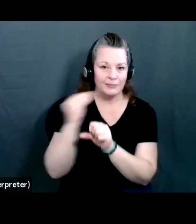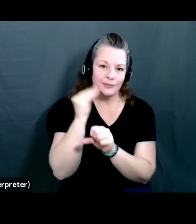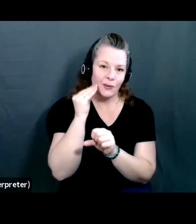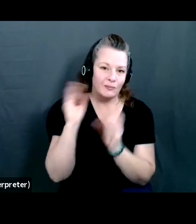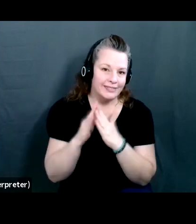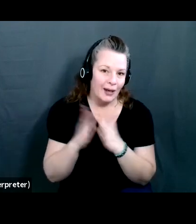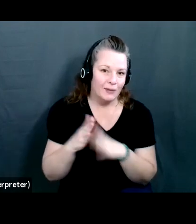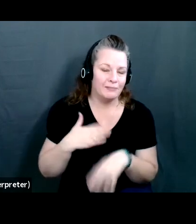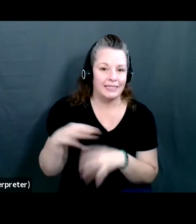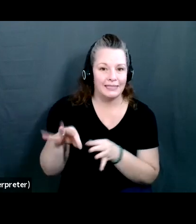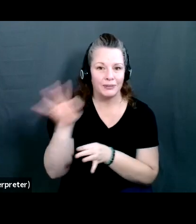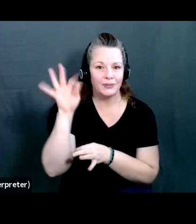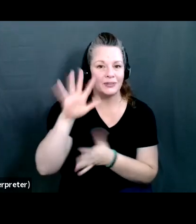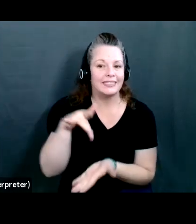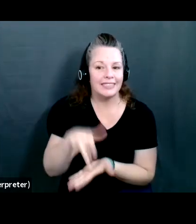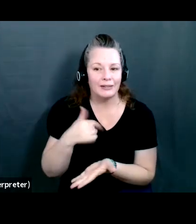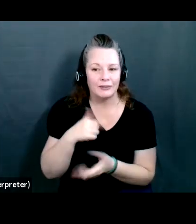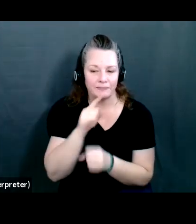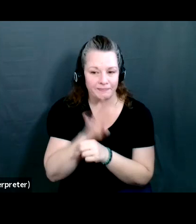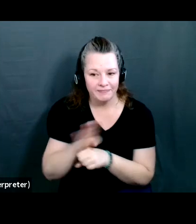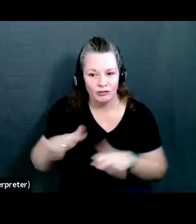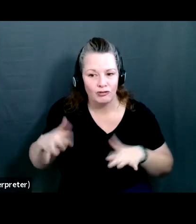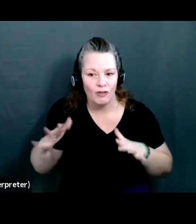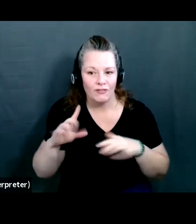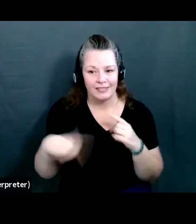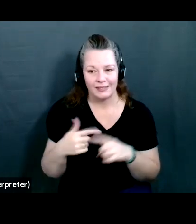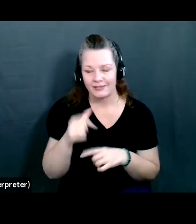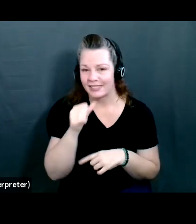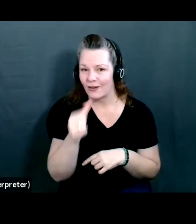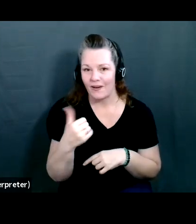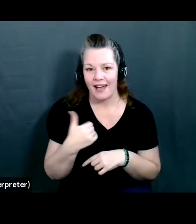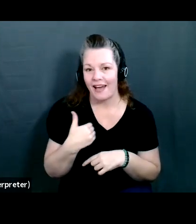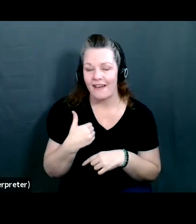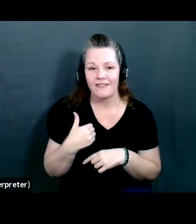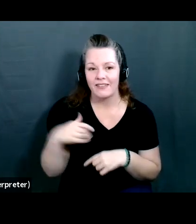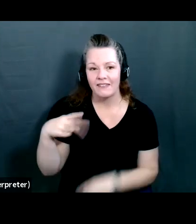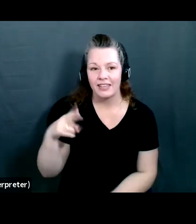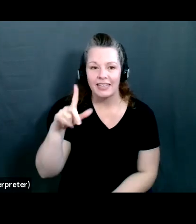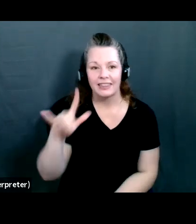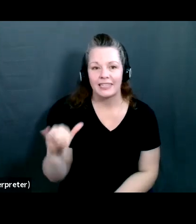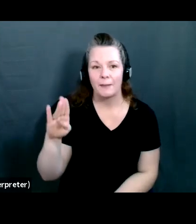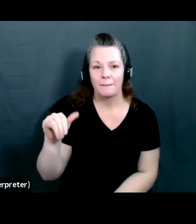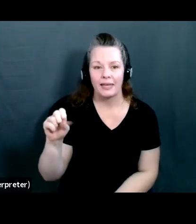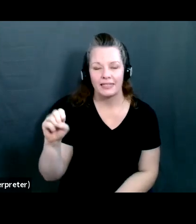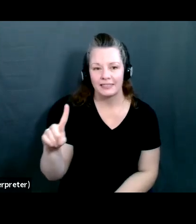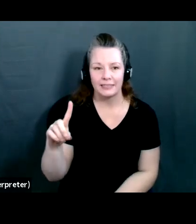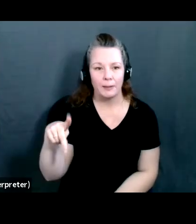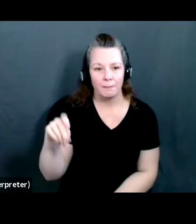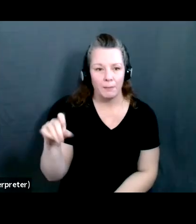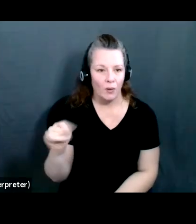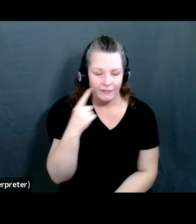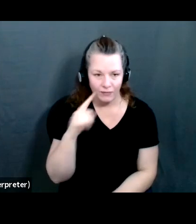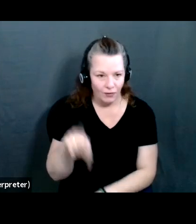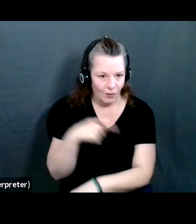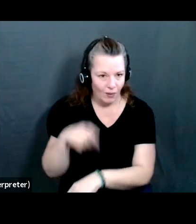spiritual center. So I get a little nervous when we haven't had a Philly-based poet on for a while, which did not